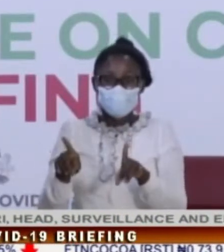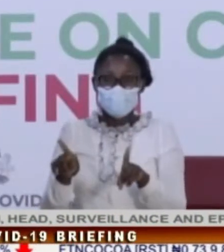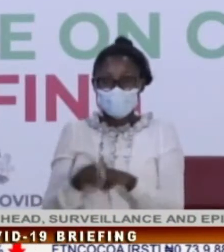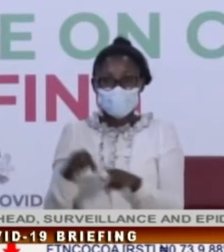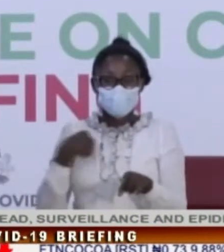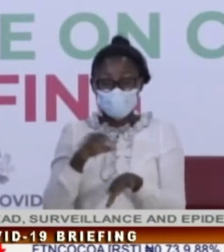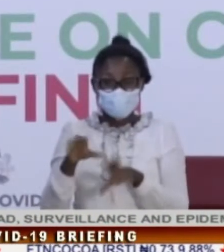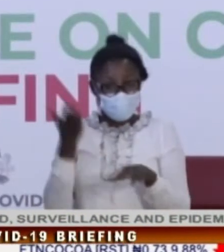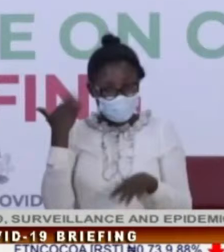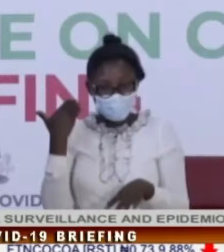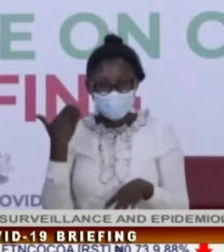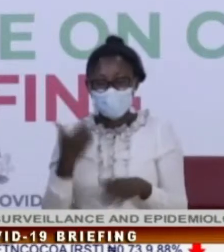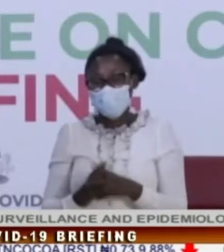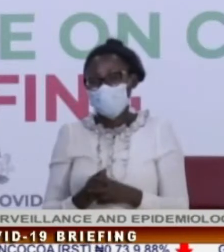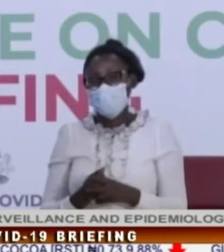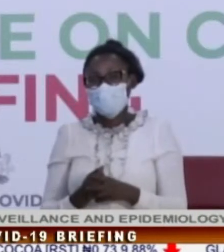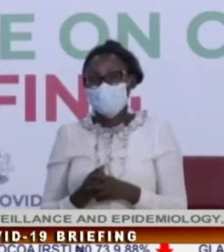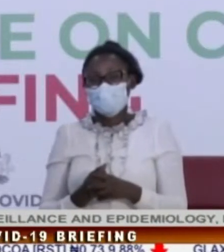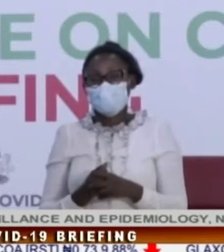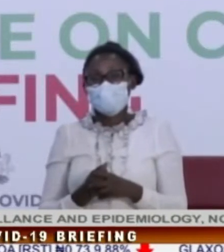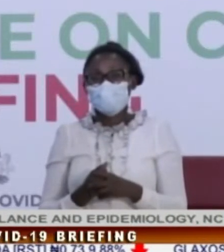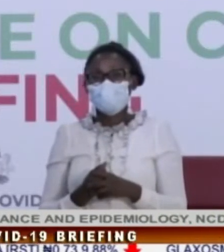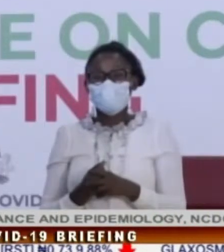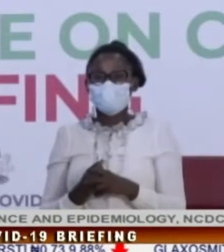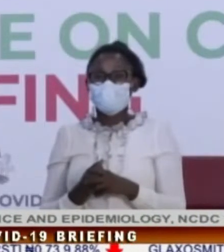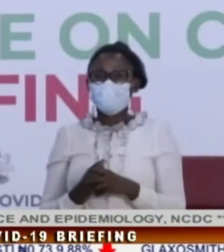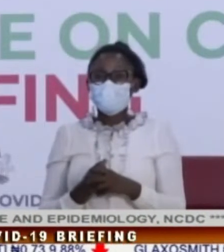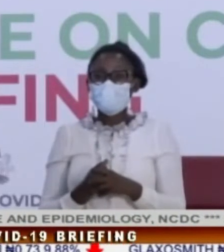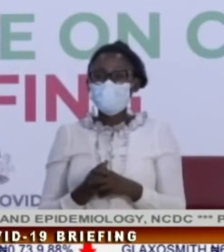is still very, very, very low in a lot of states.